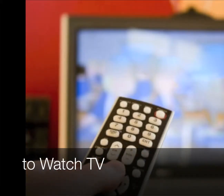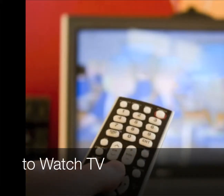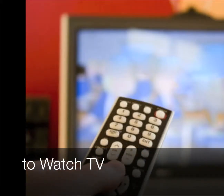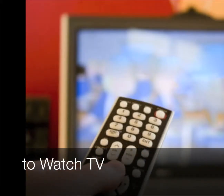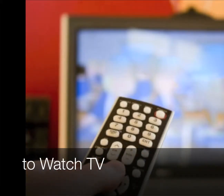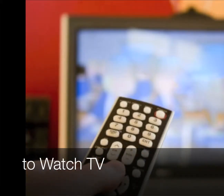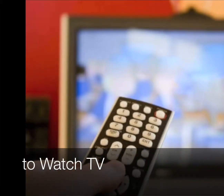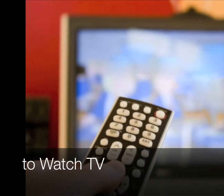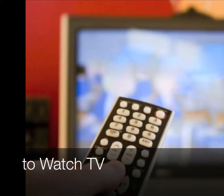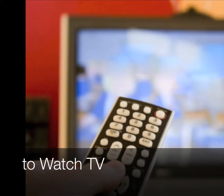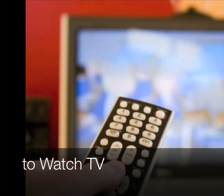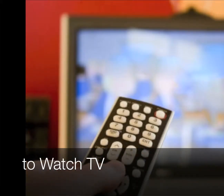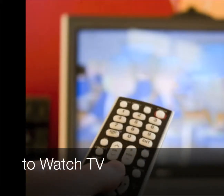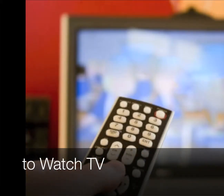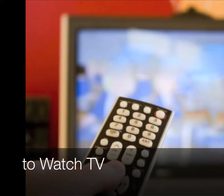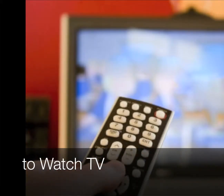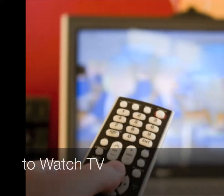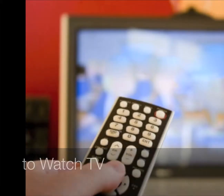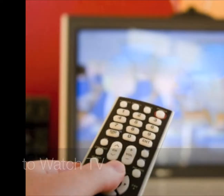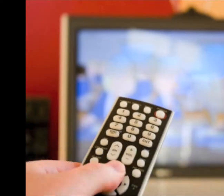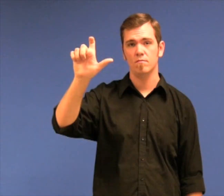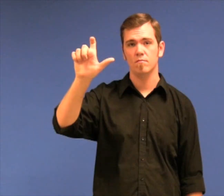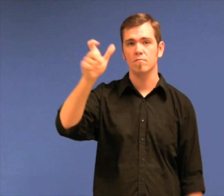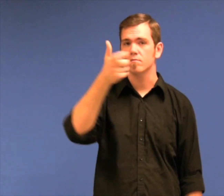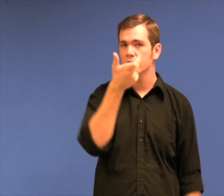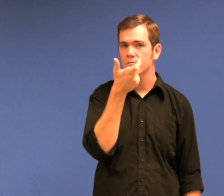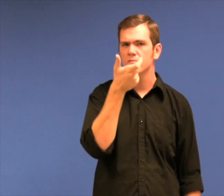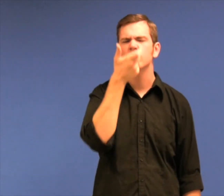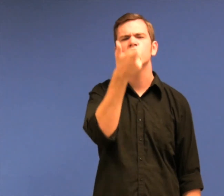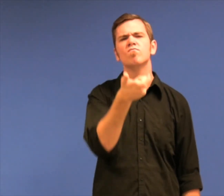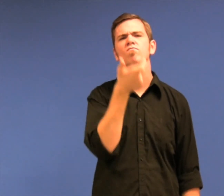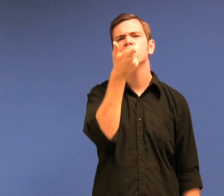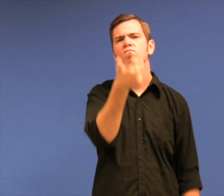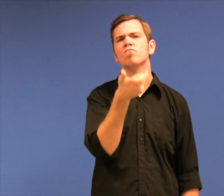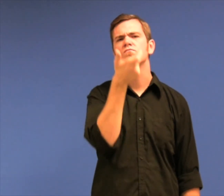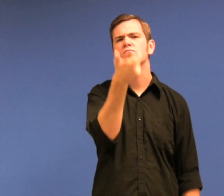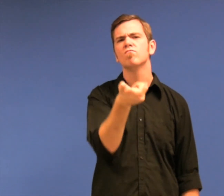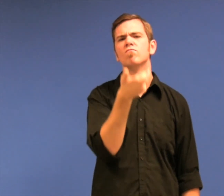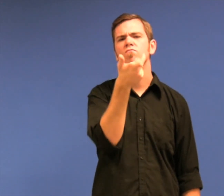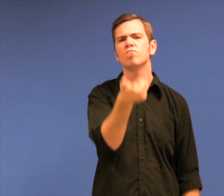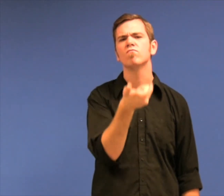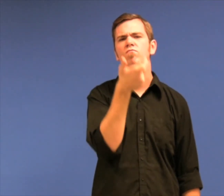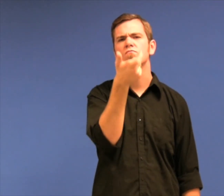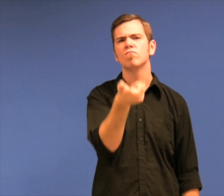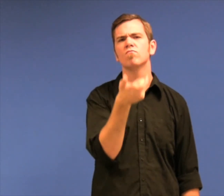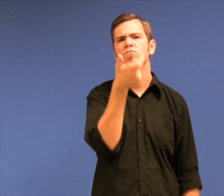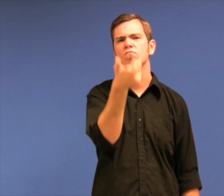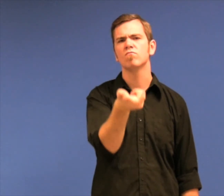The sign for watch television or watch a screen is watch, kind of like you're holding the remote.